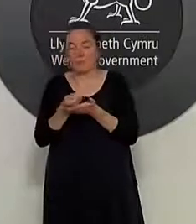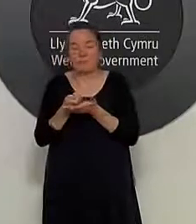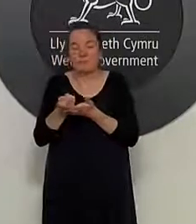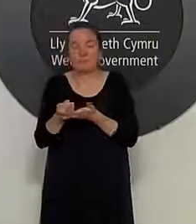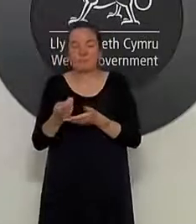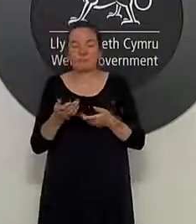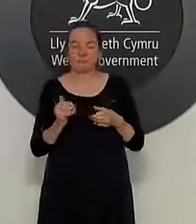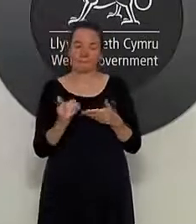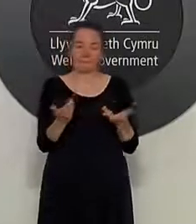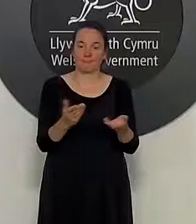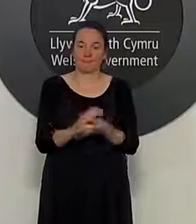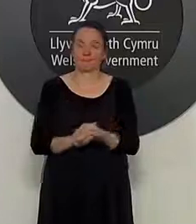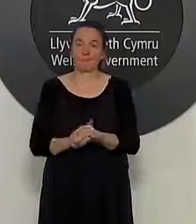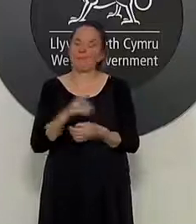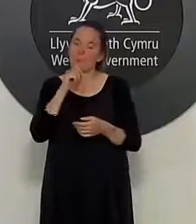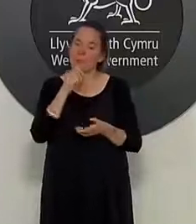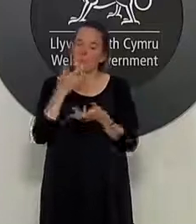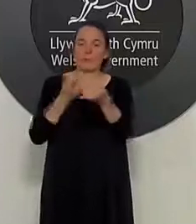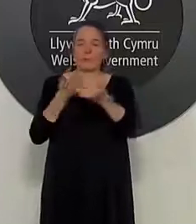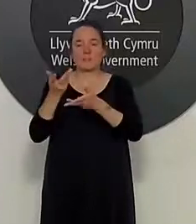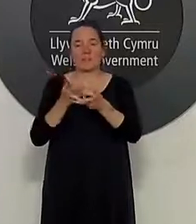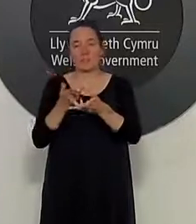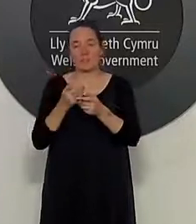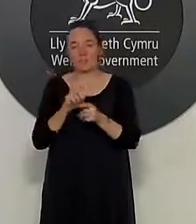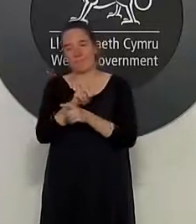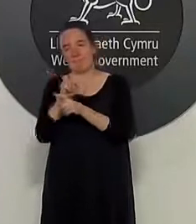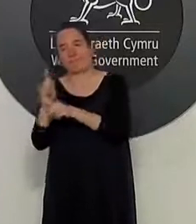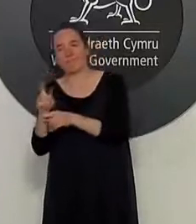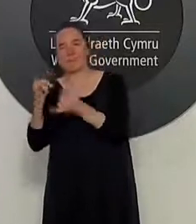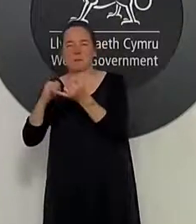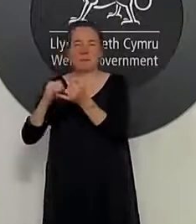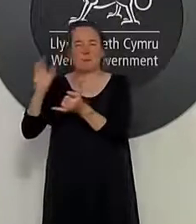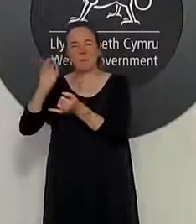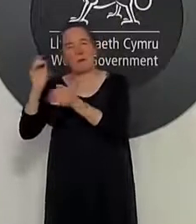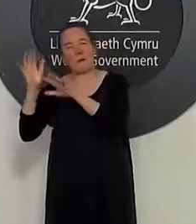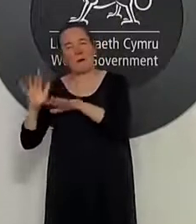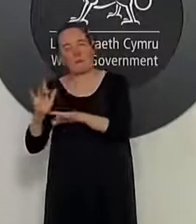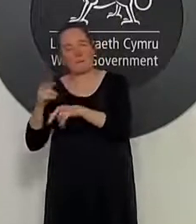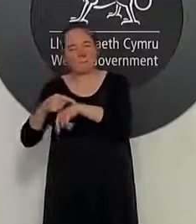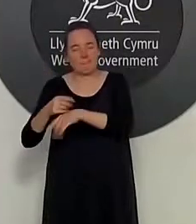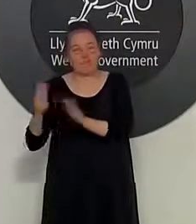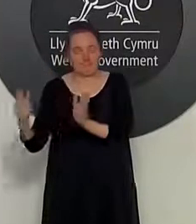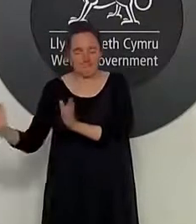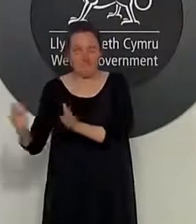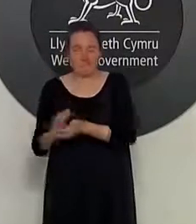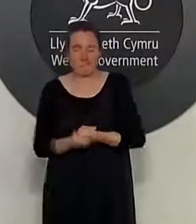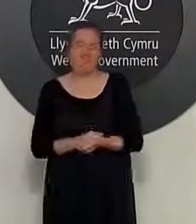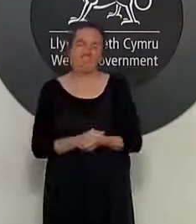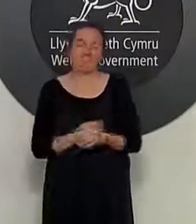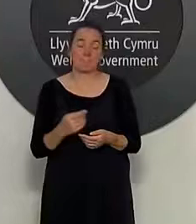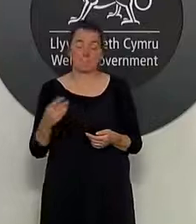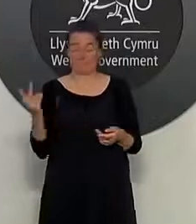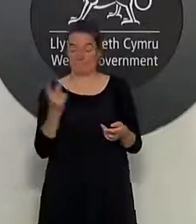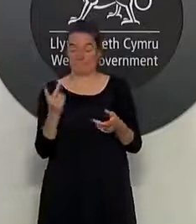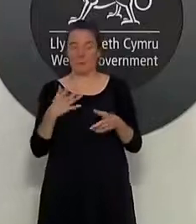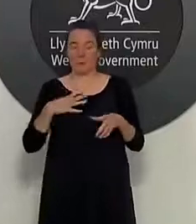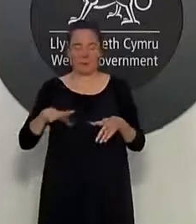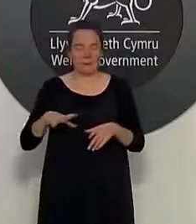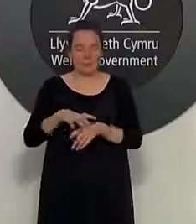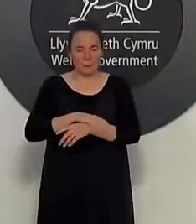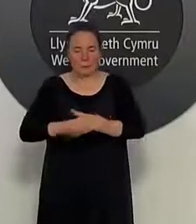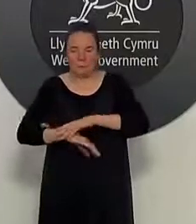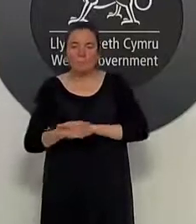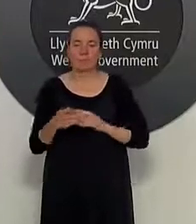policy proposals in the autumn. Mae cydweithio rhwng pleidiau a'r angen I weithredu yn gyflym I